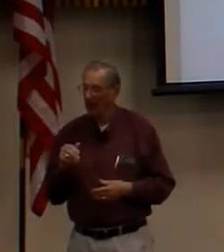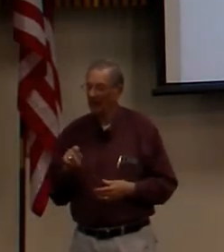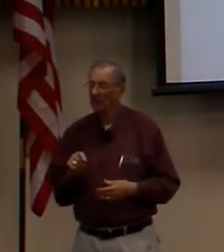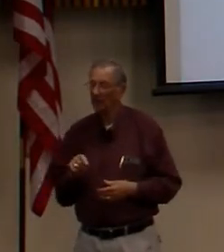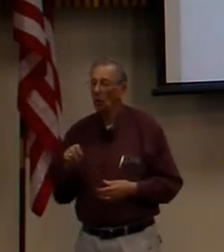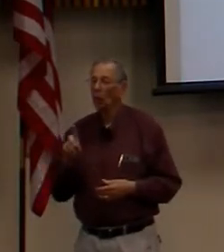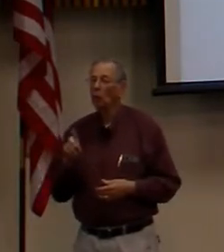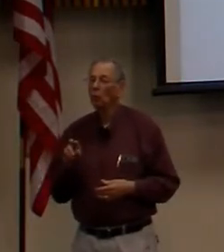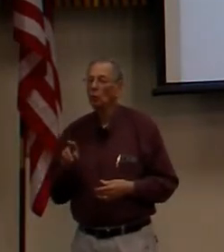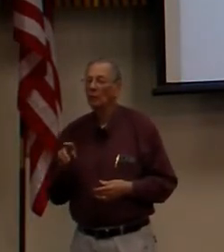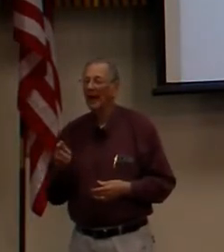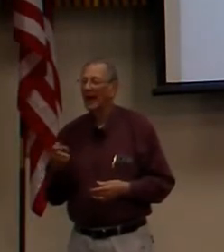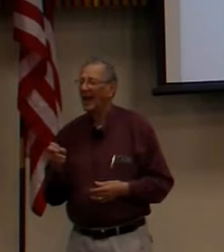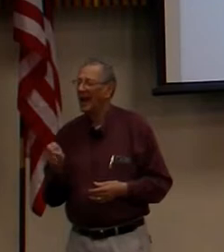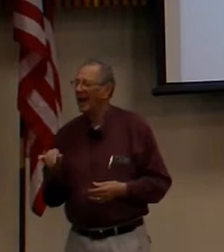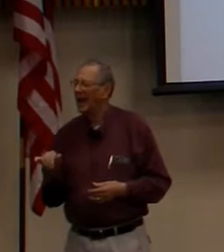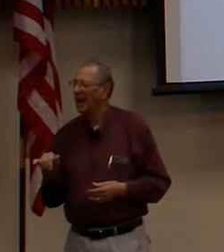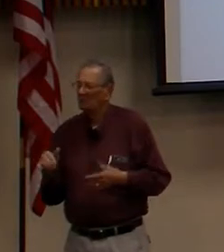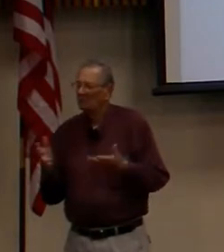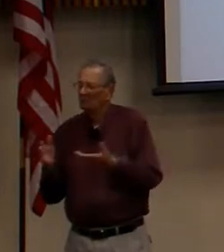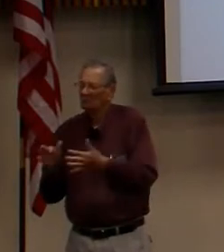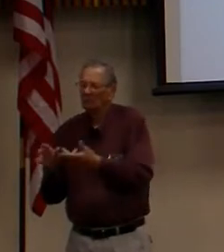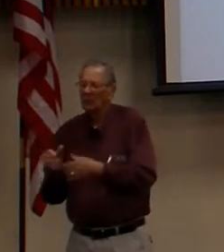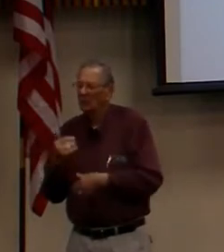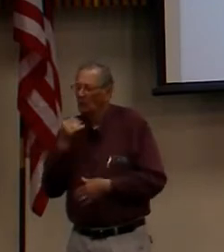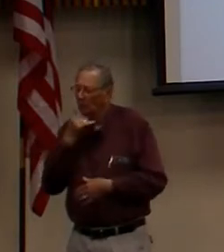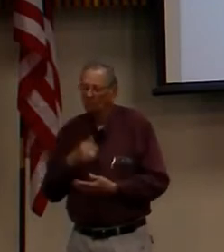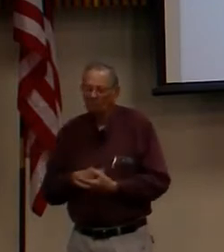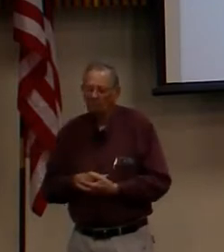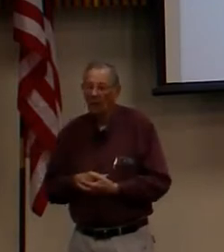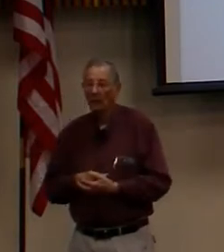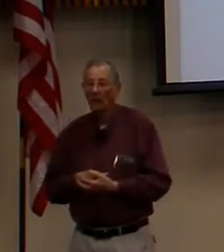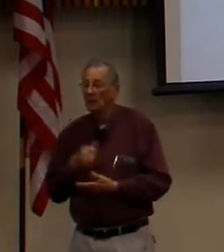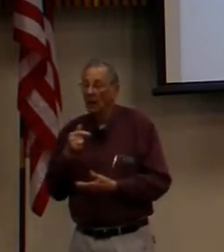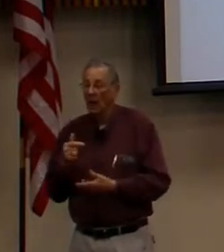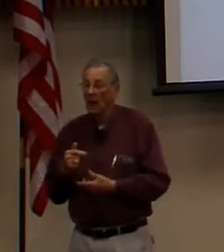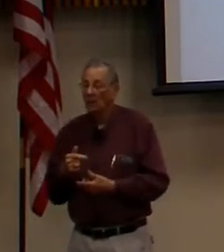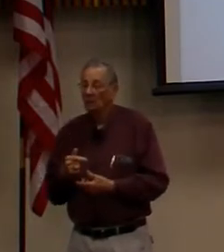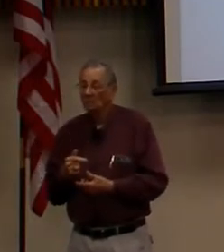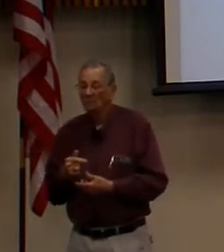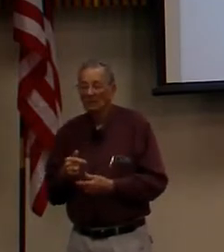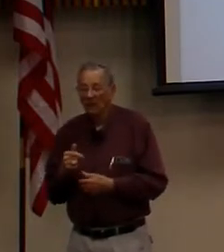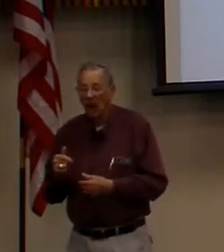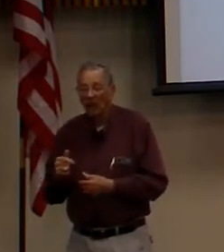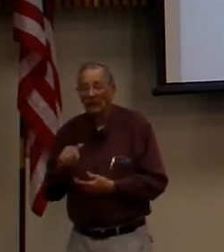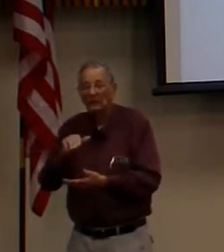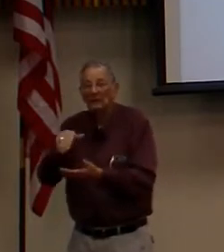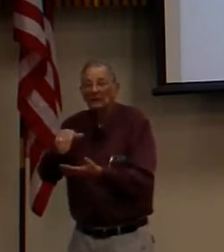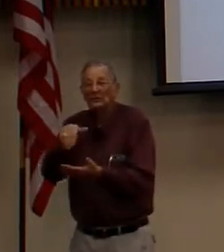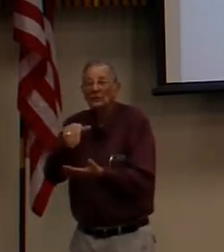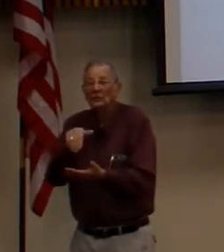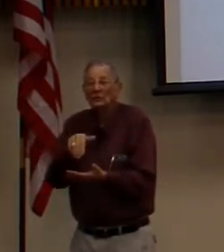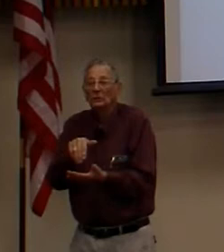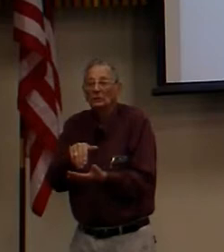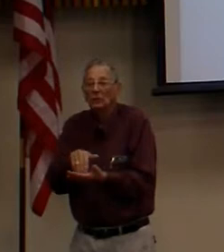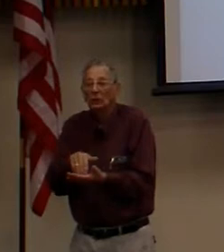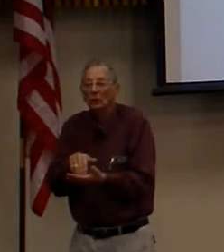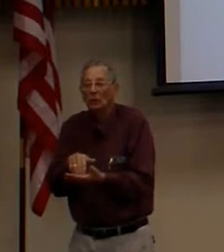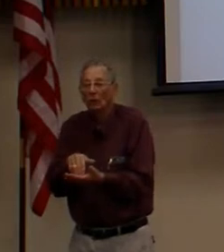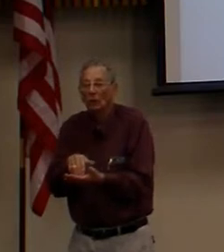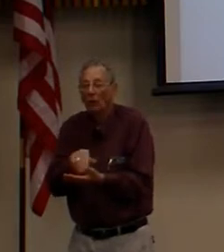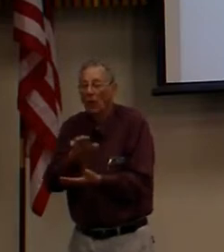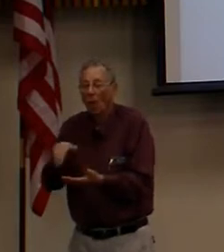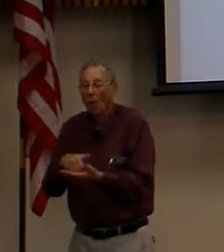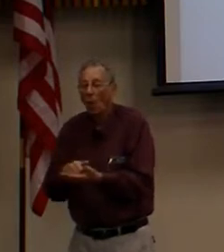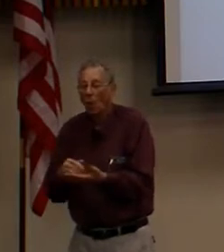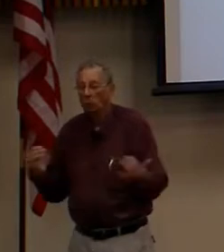a city of about 20,000. It's not very big. But the thing about it is that it's the central point for that whole